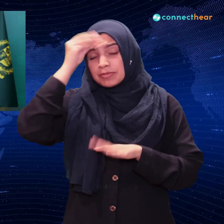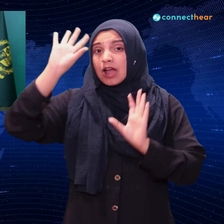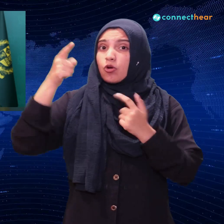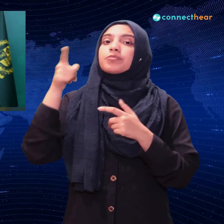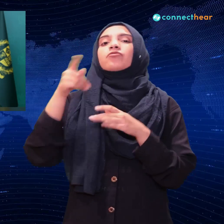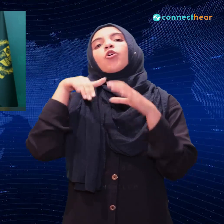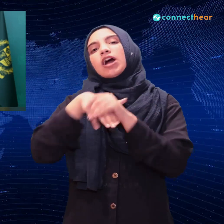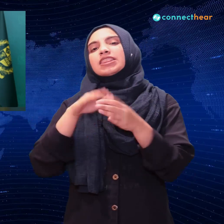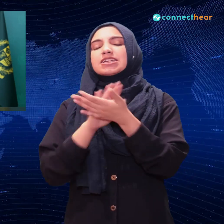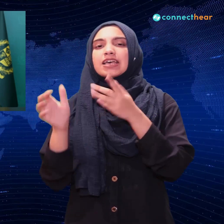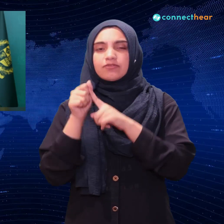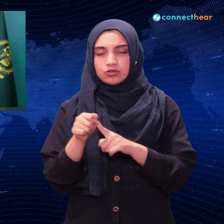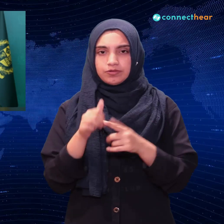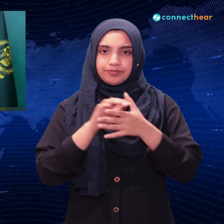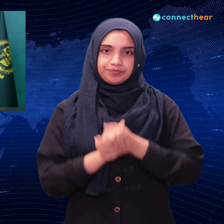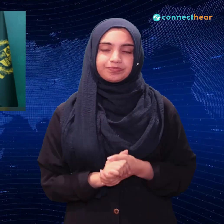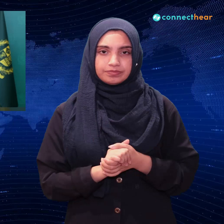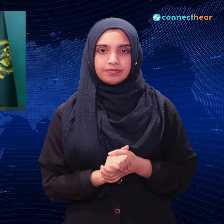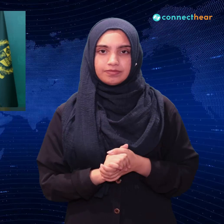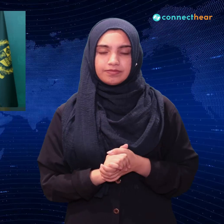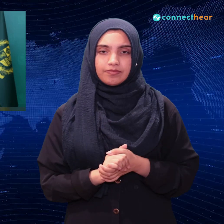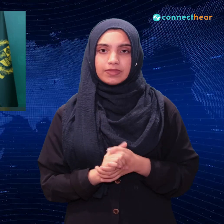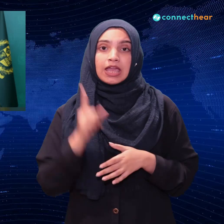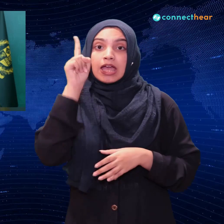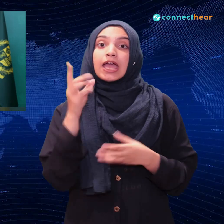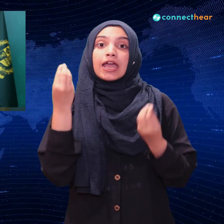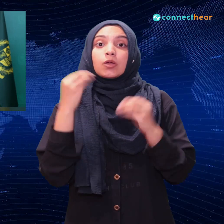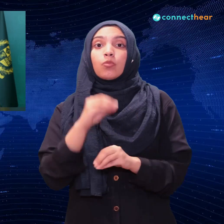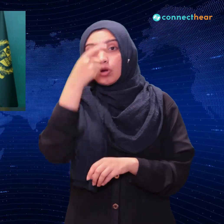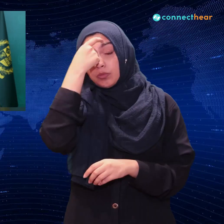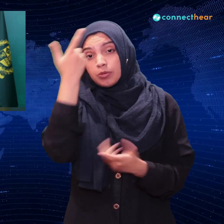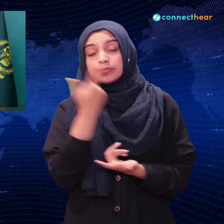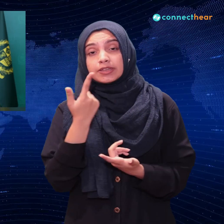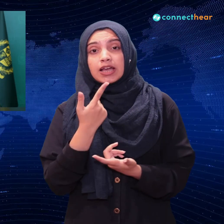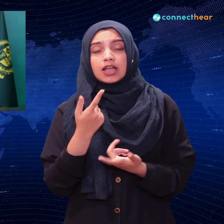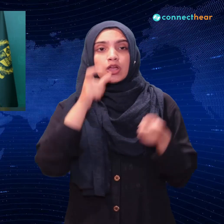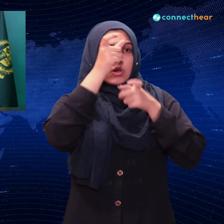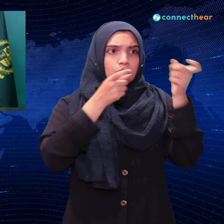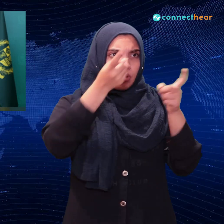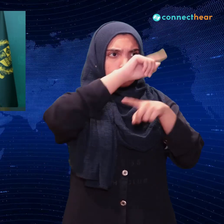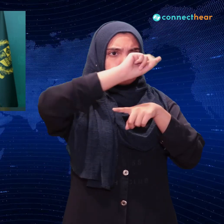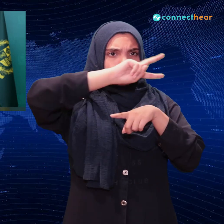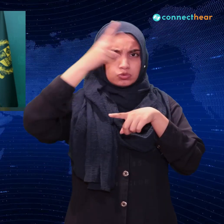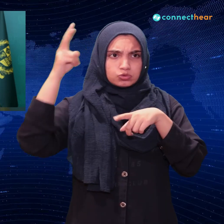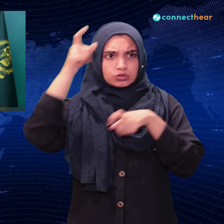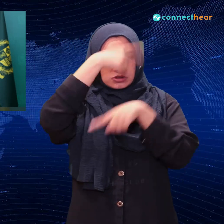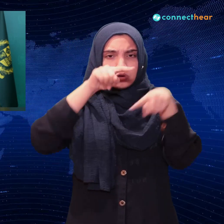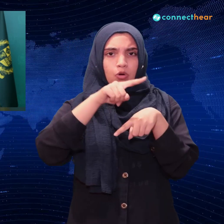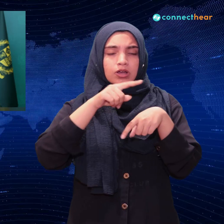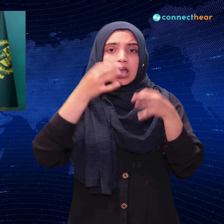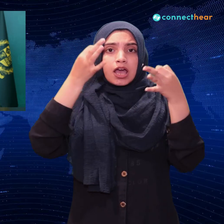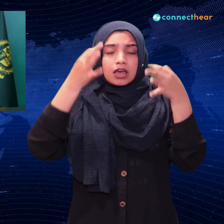President, Islamophobia is another pernicious phenomenon that we all need to